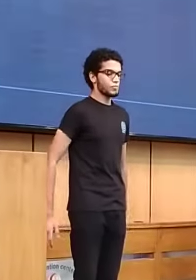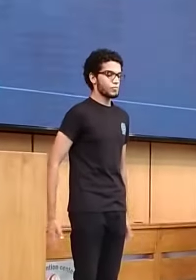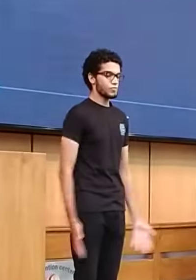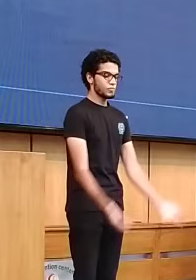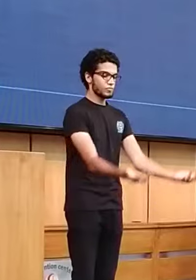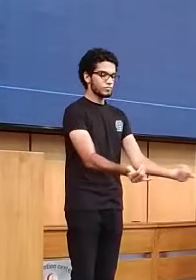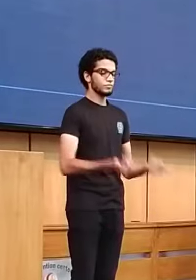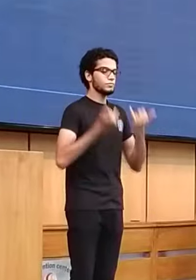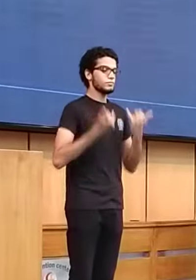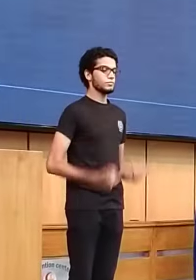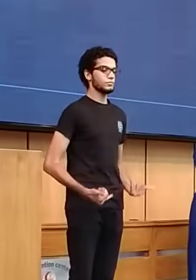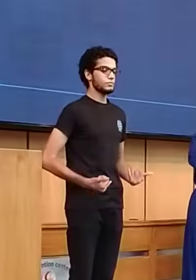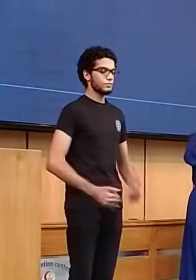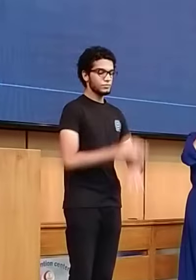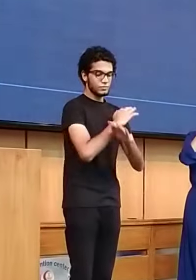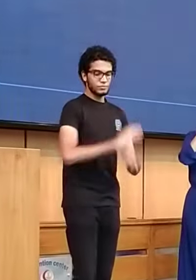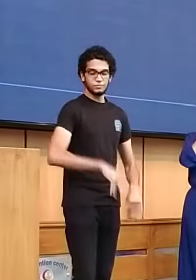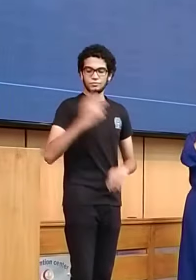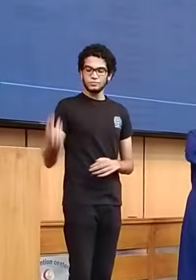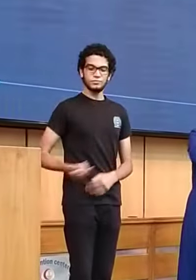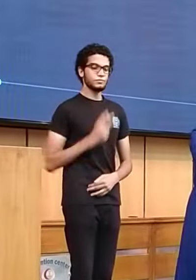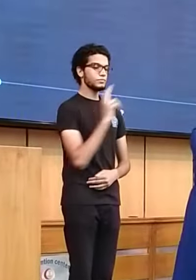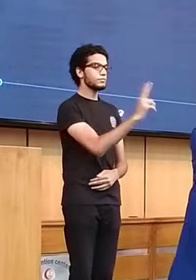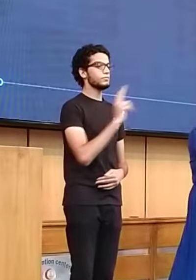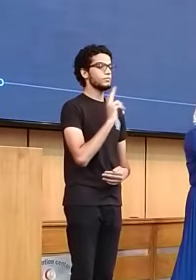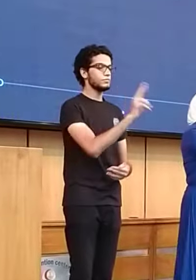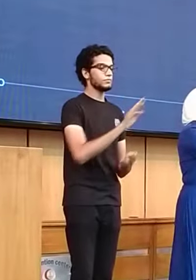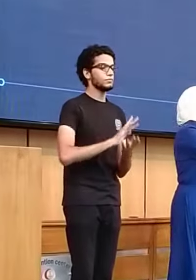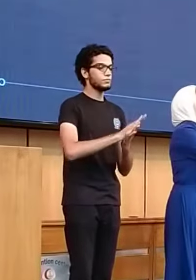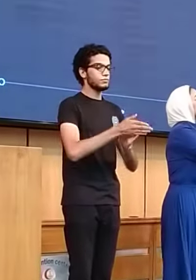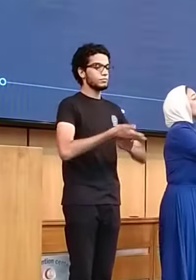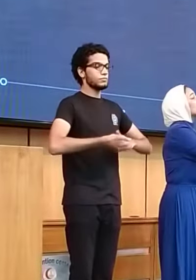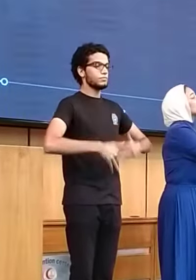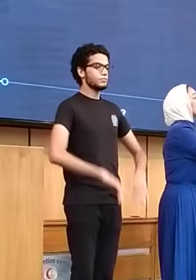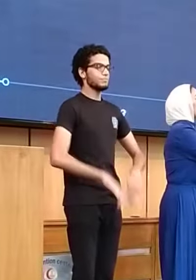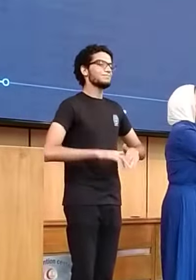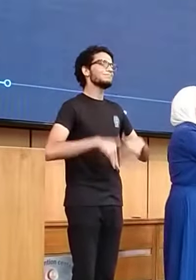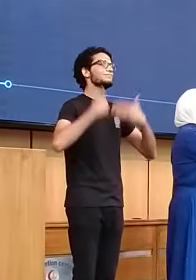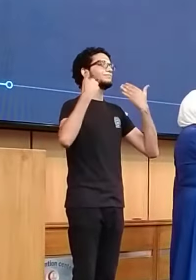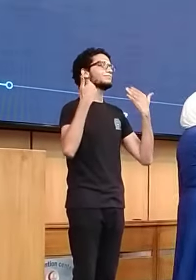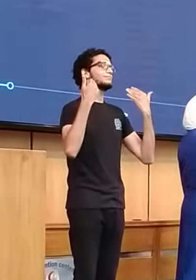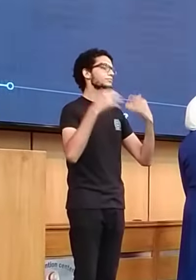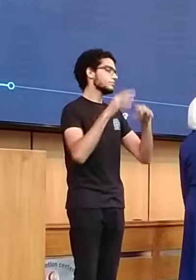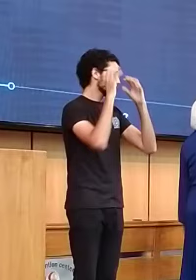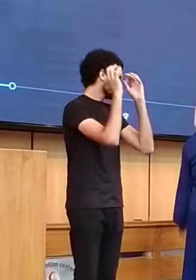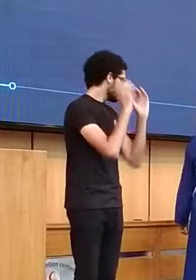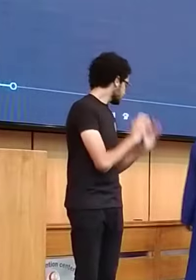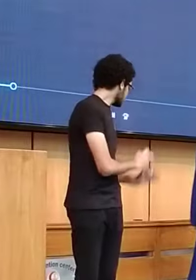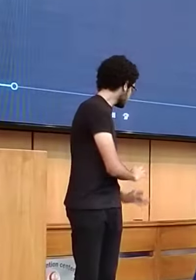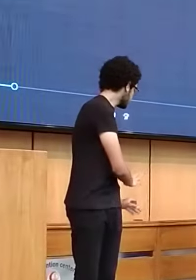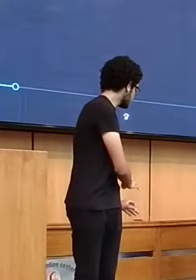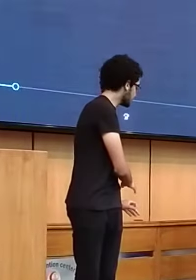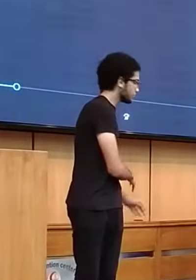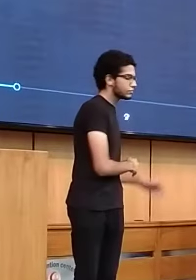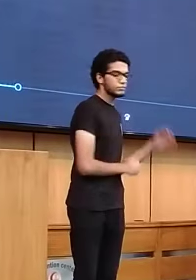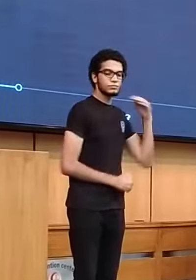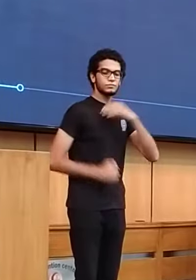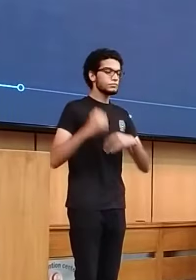So come along, it won't be long till we wait here I can't shut you back, there